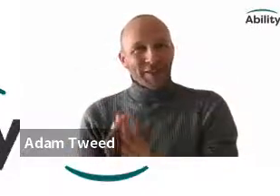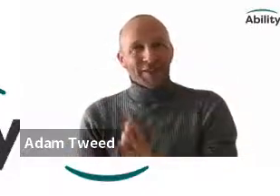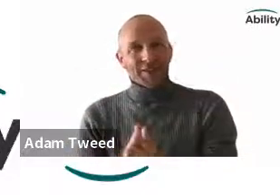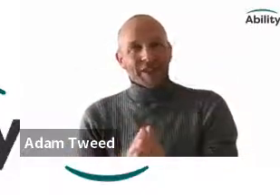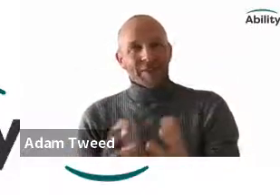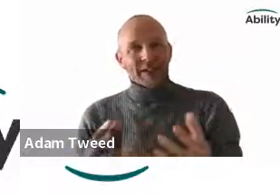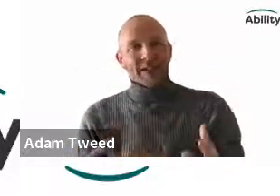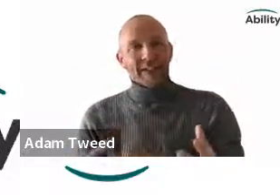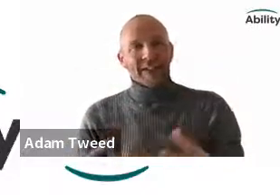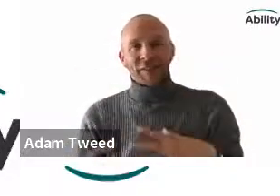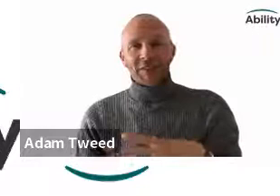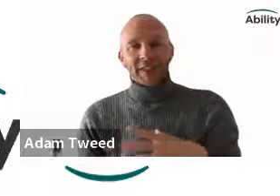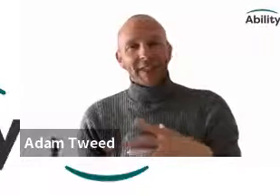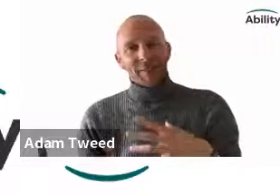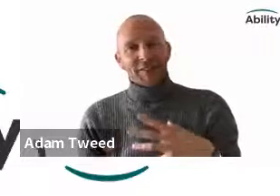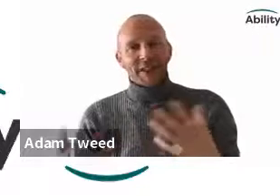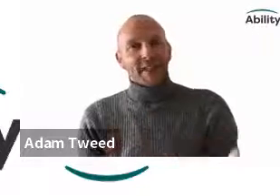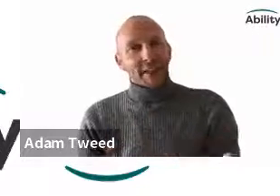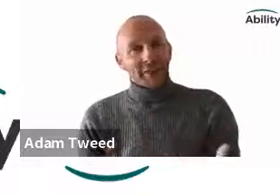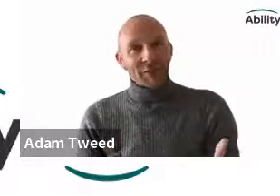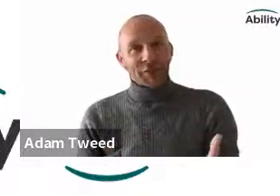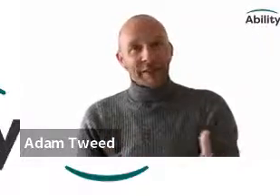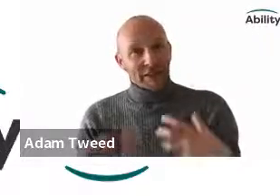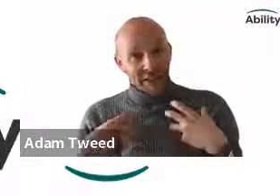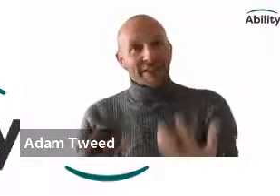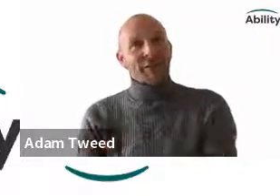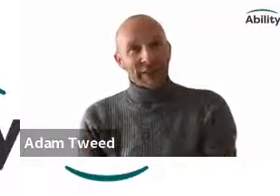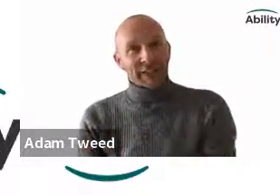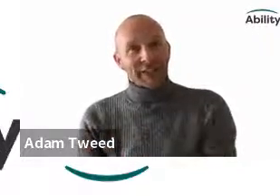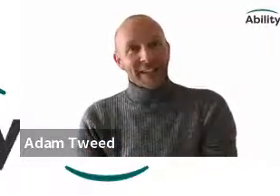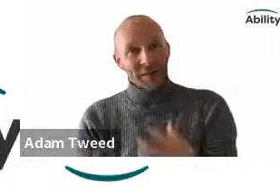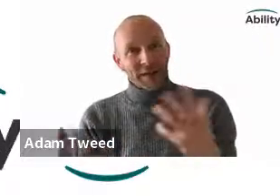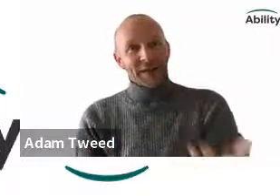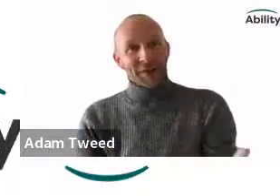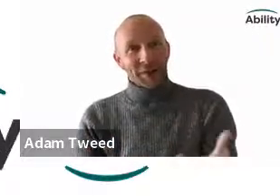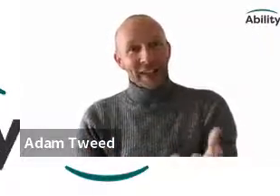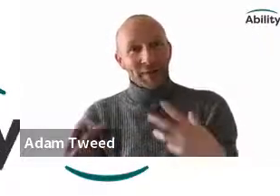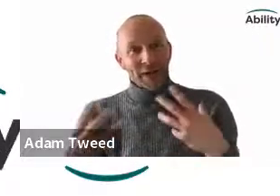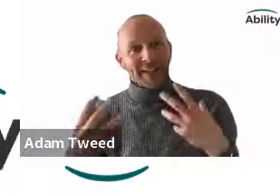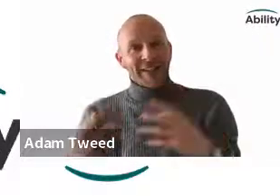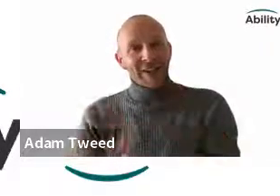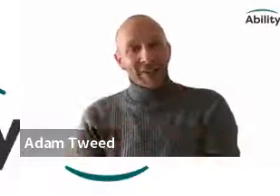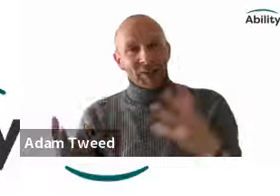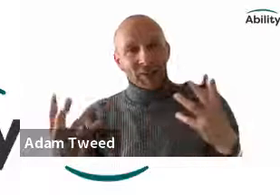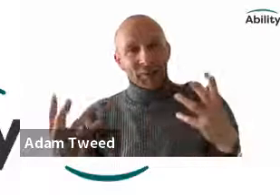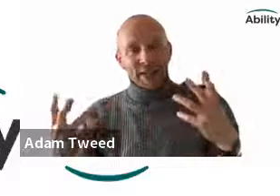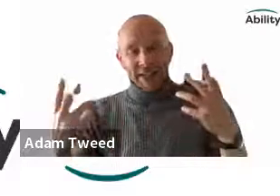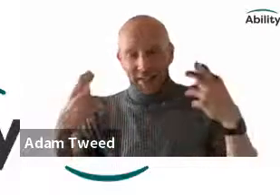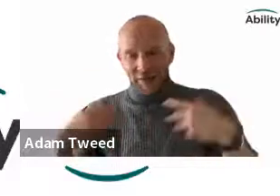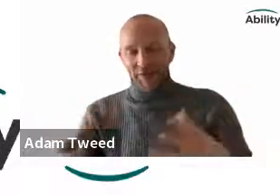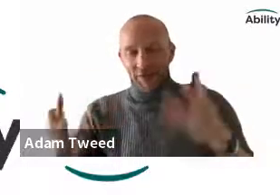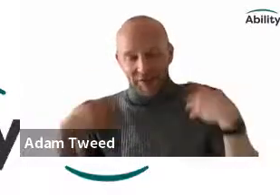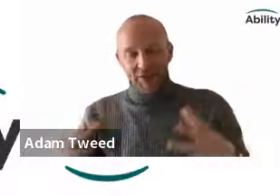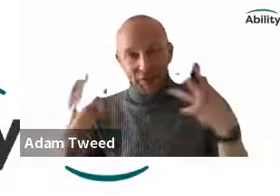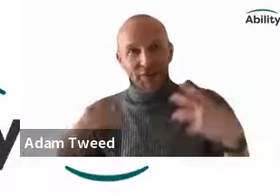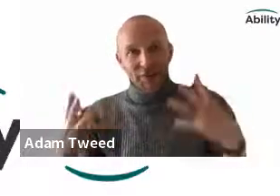and all that sort of thing. But that doesn't mean to say that I'm particularly uncomfortable doing this. I like talking about this sort of thing, but sometimes my kind